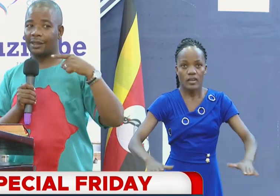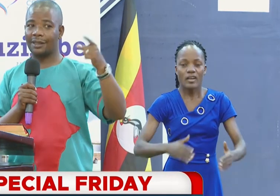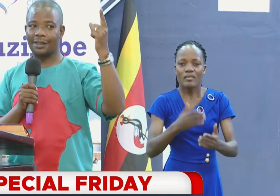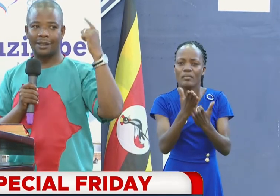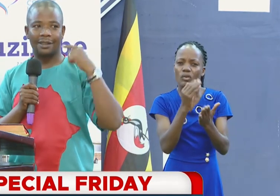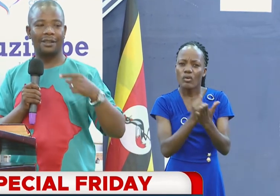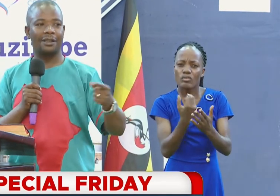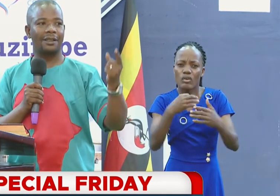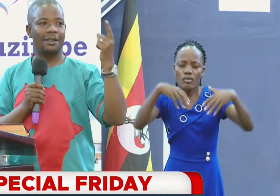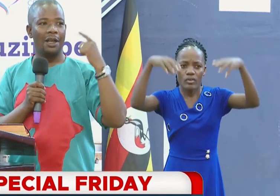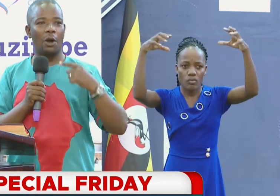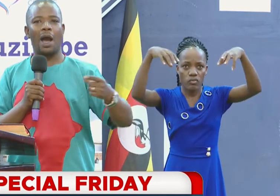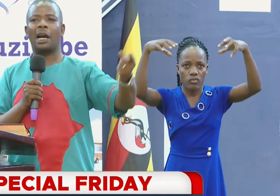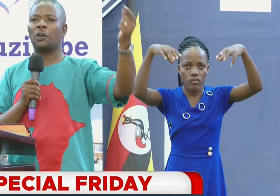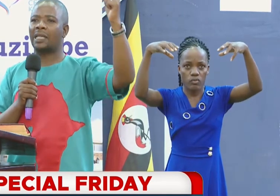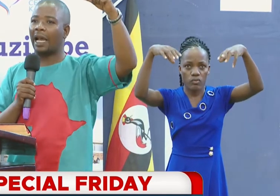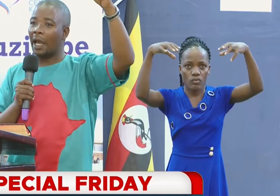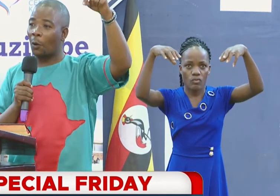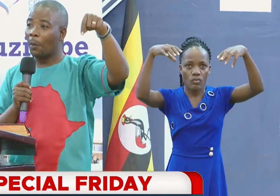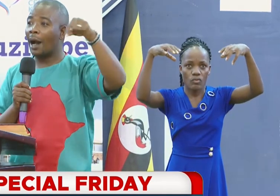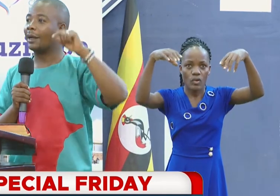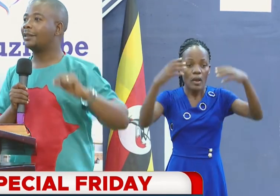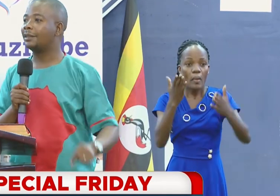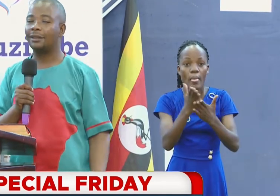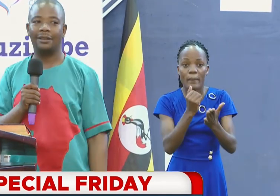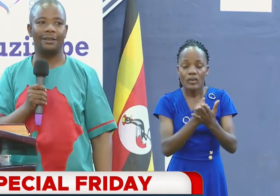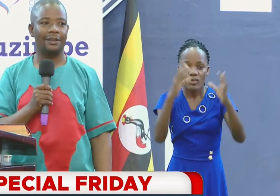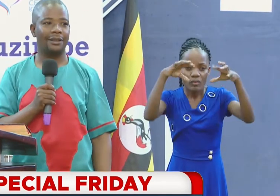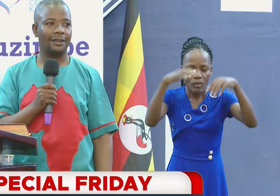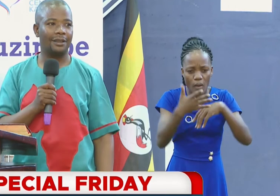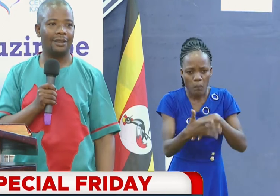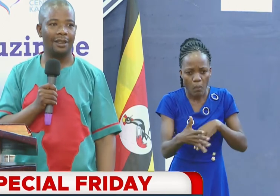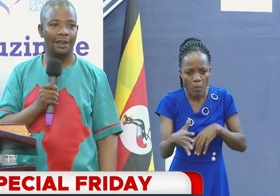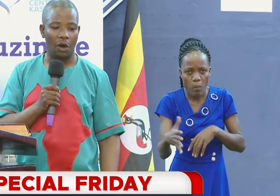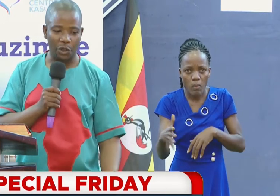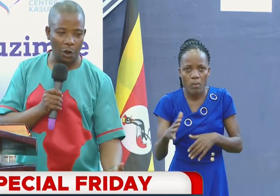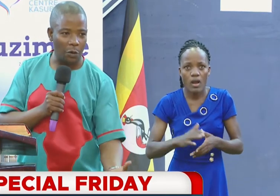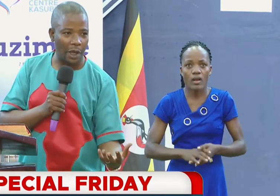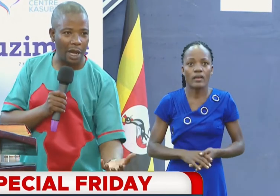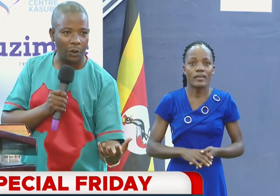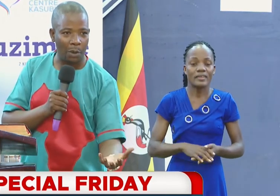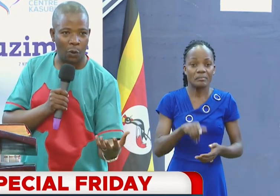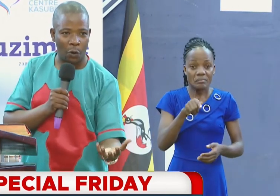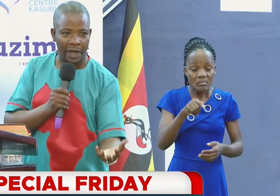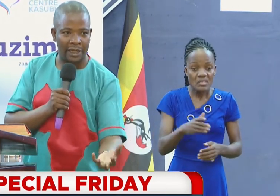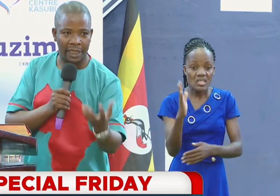that because of the water and the scent of the rain,